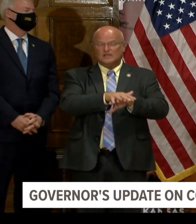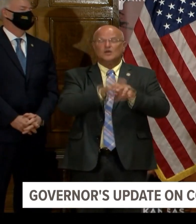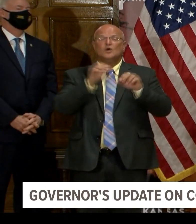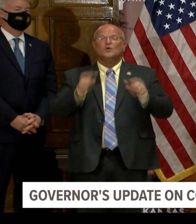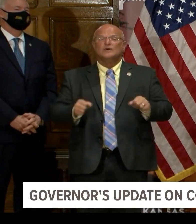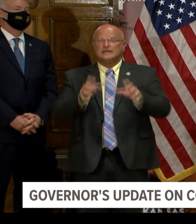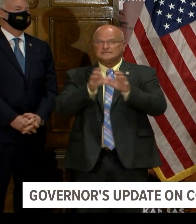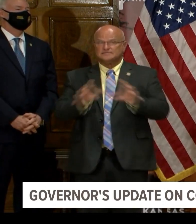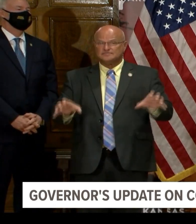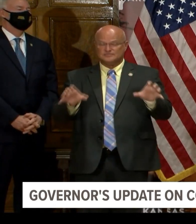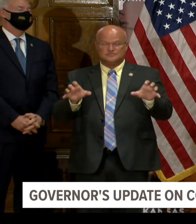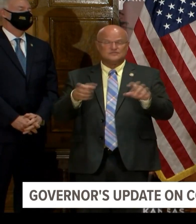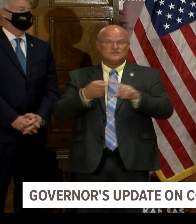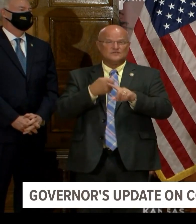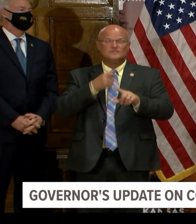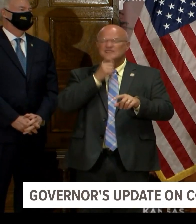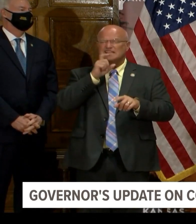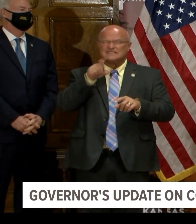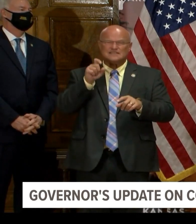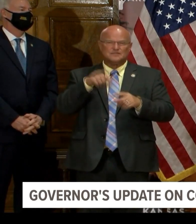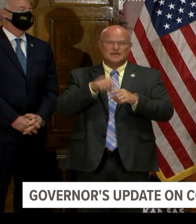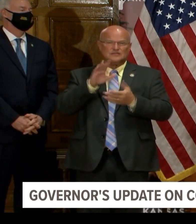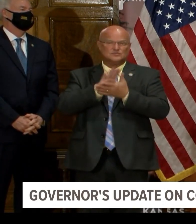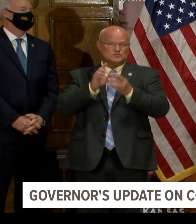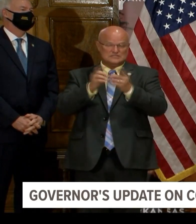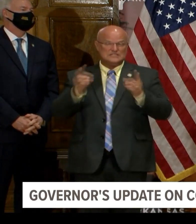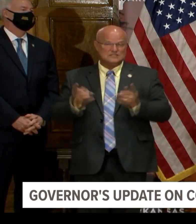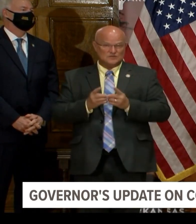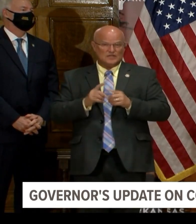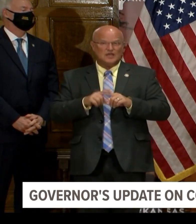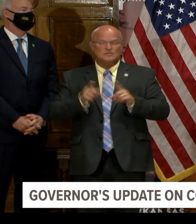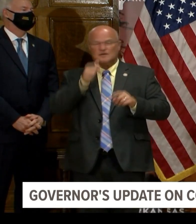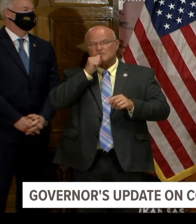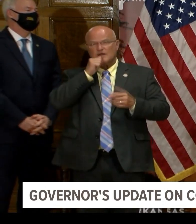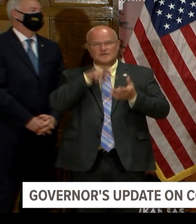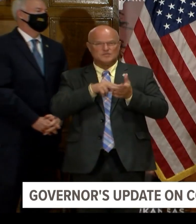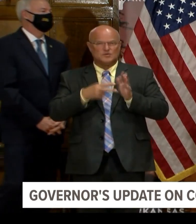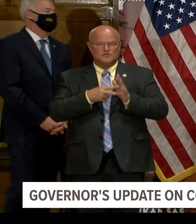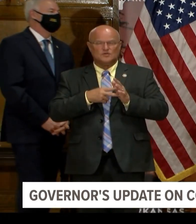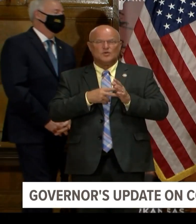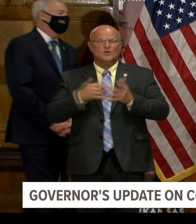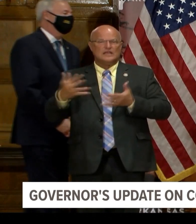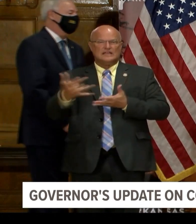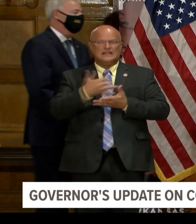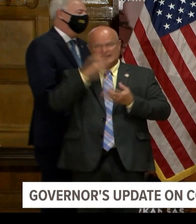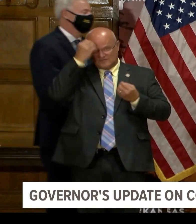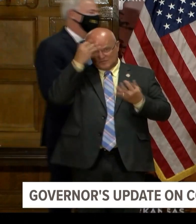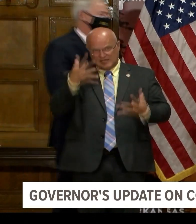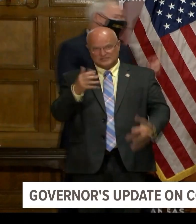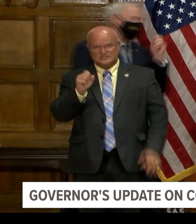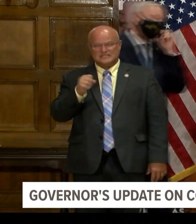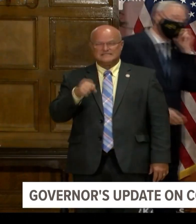from a cumulative perspective, not necessarily by the school district, again, for privacy purposes, but we do collect that information, yes.